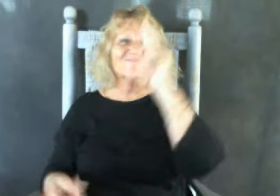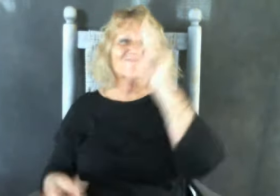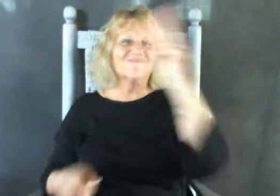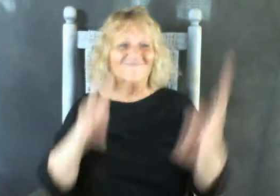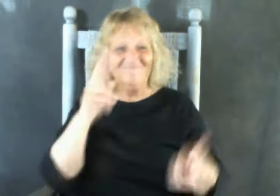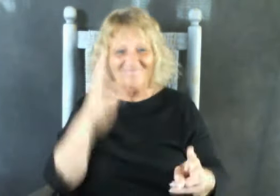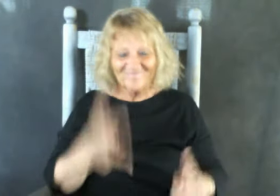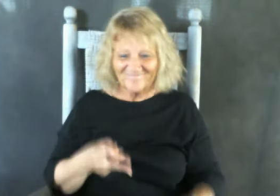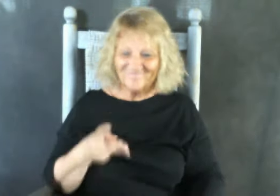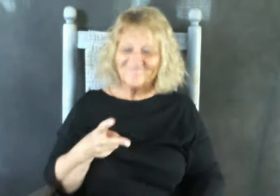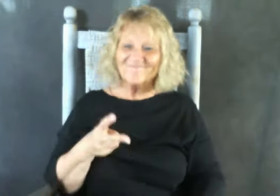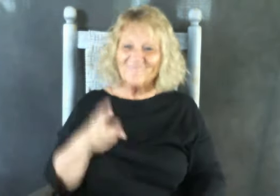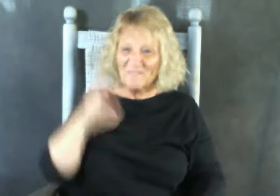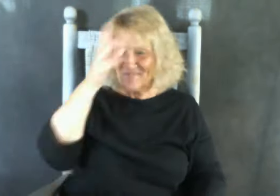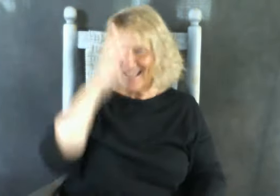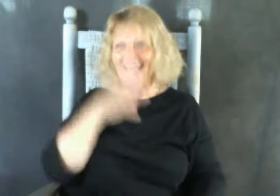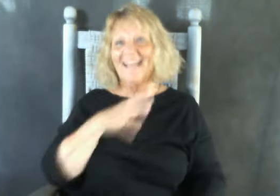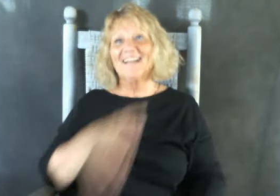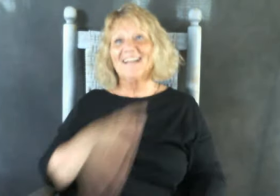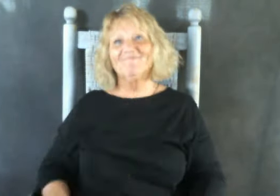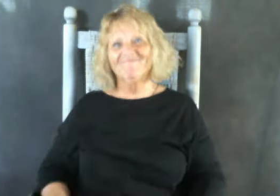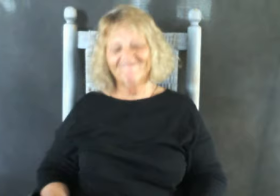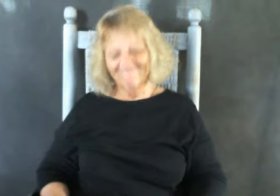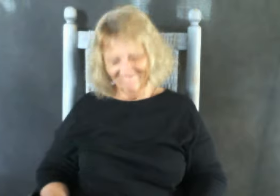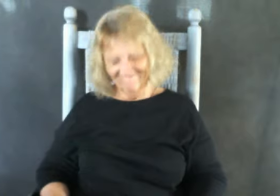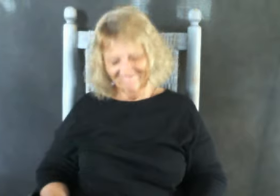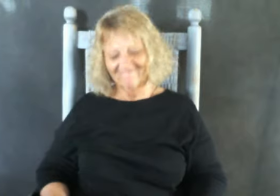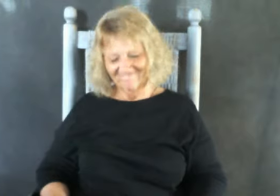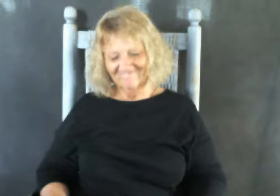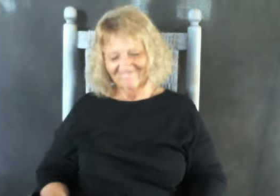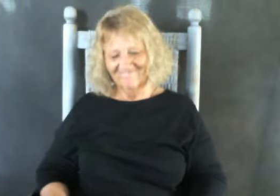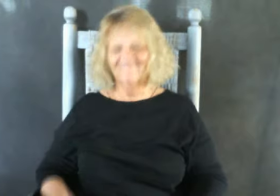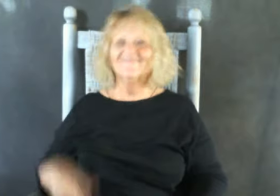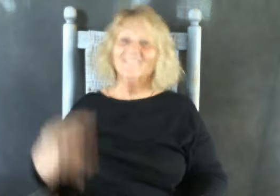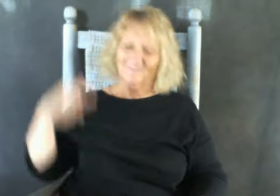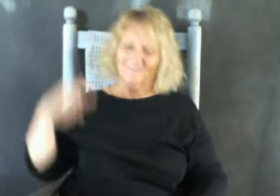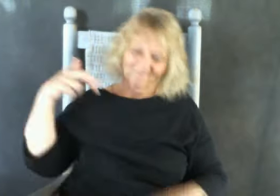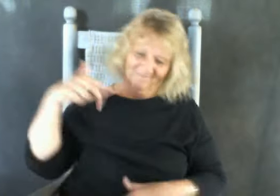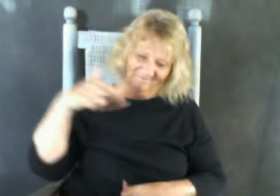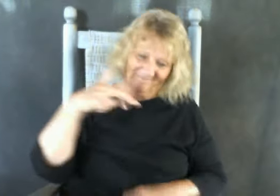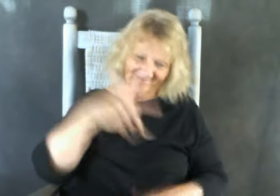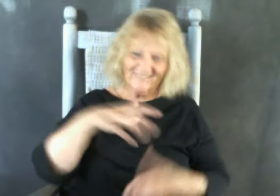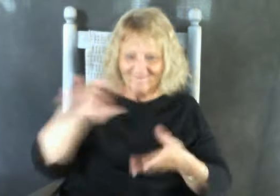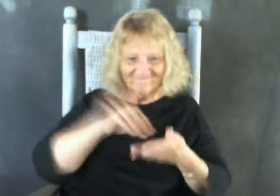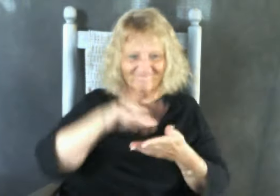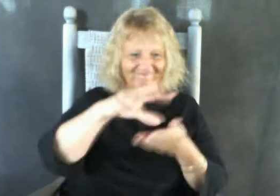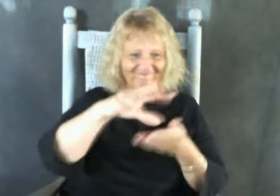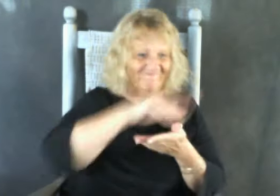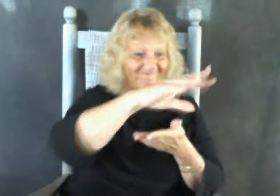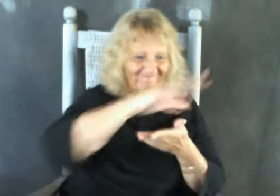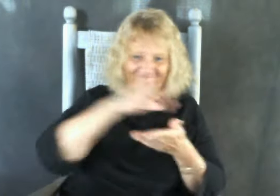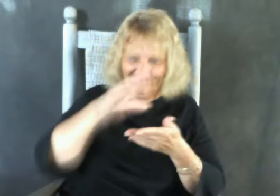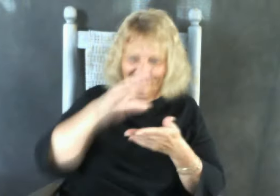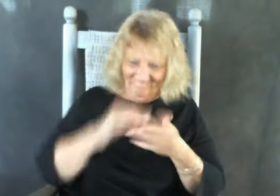was a horrible moment for the people who had come to work that day at the Pentagon. The difference, I think, though, when you